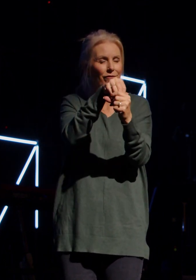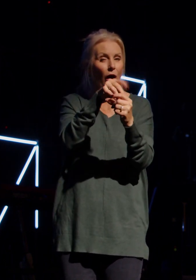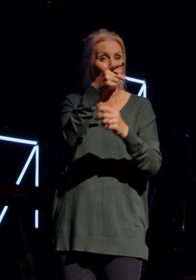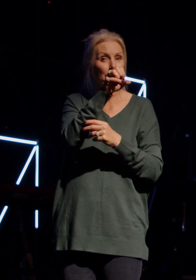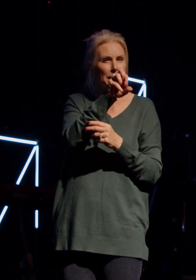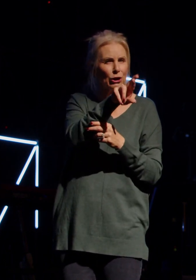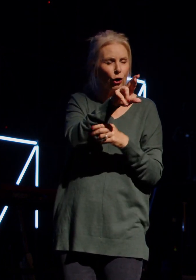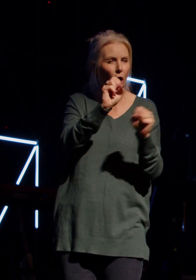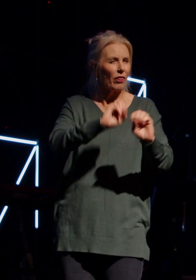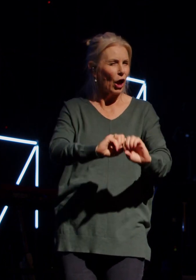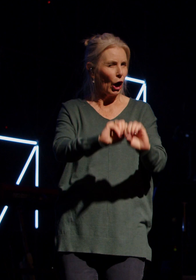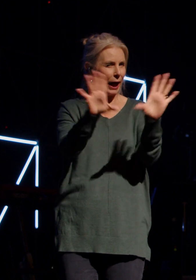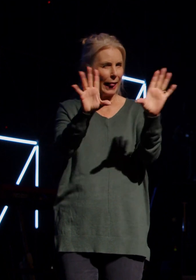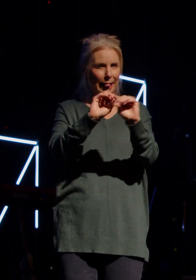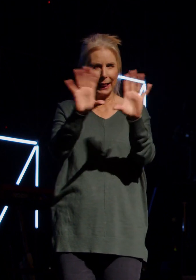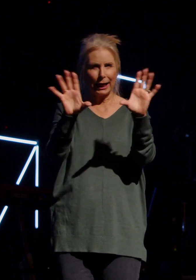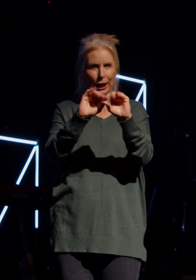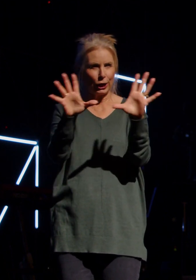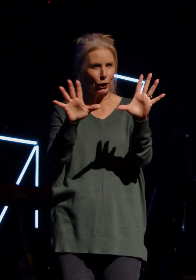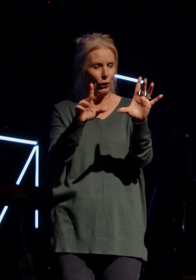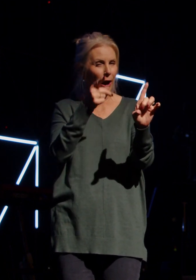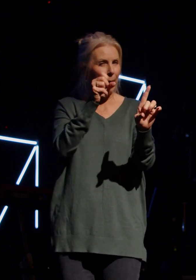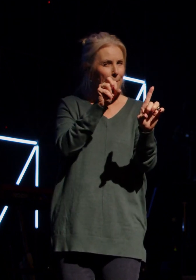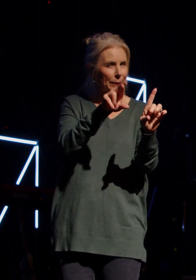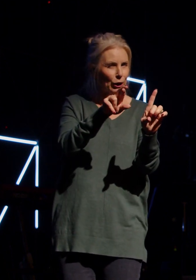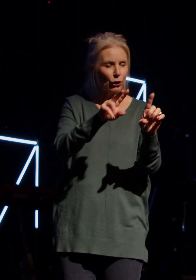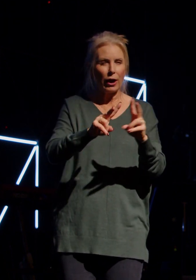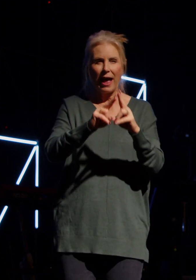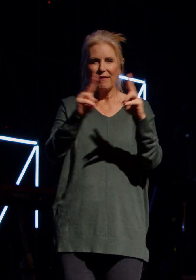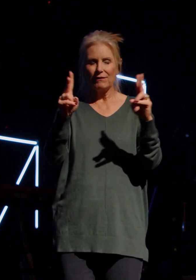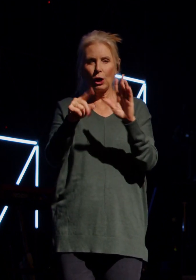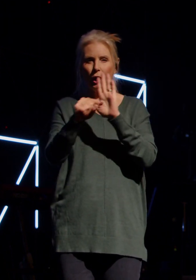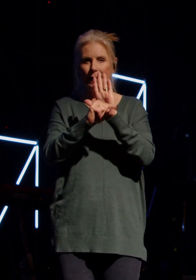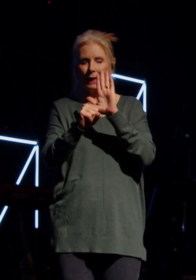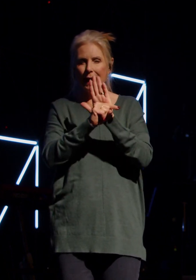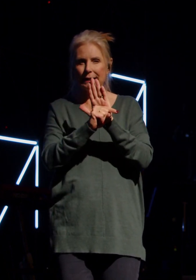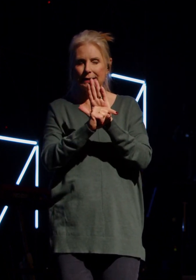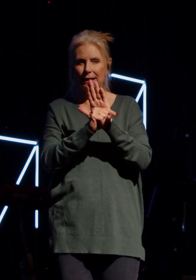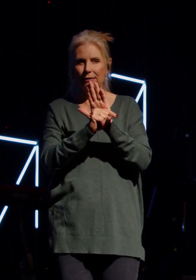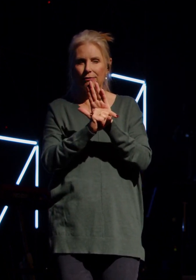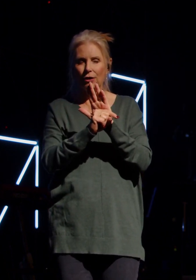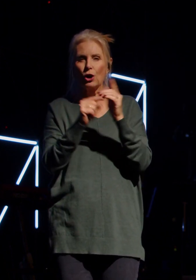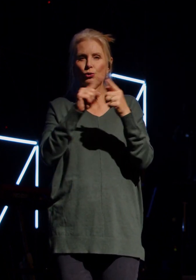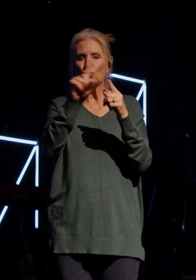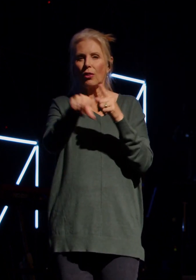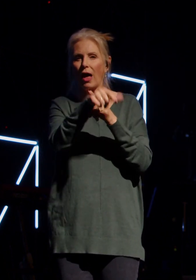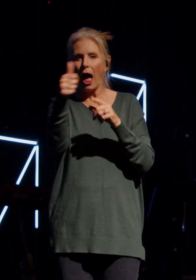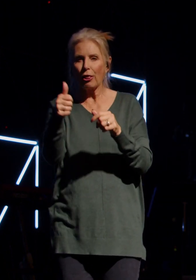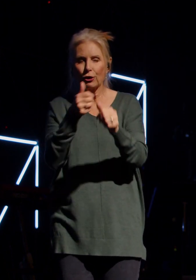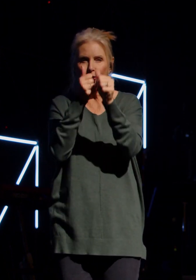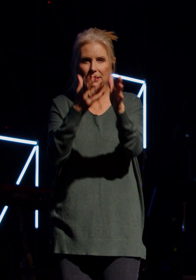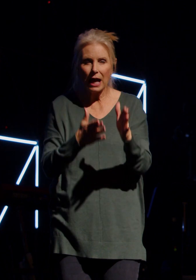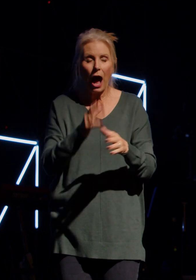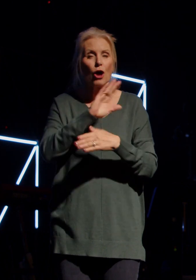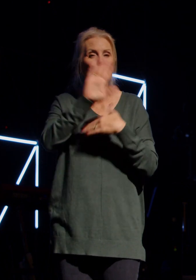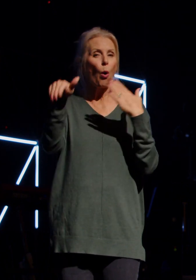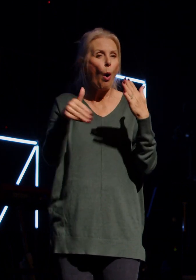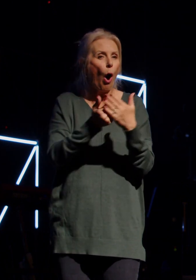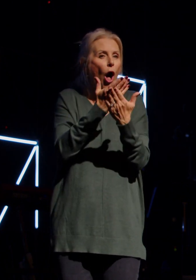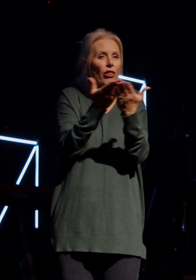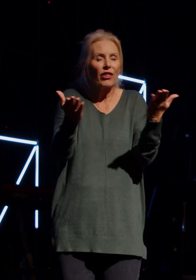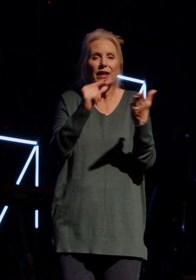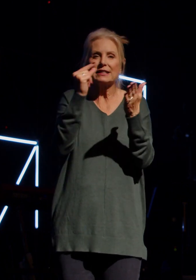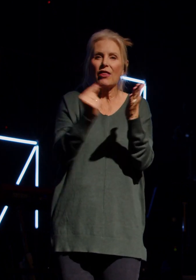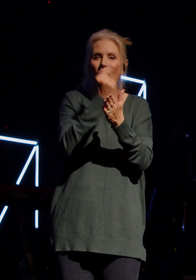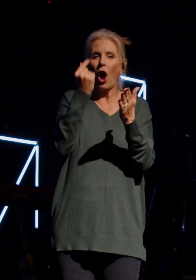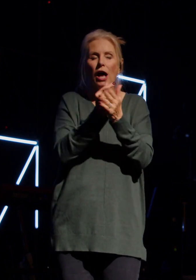they like very clear on Peter, but it's very negative towards Peter and the other disciples. All the stuff in the Gospels that